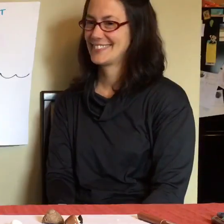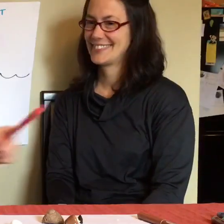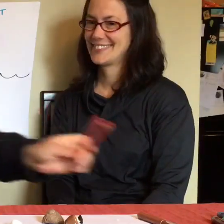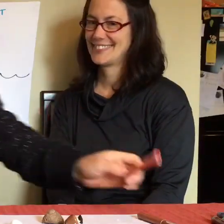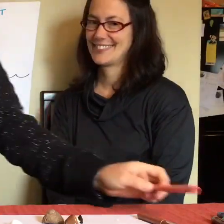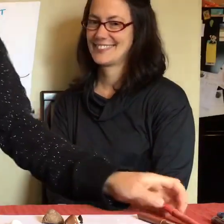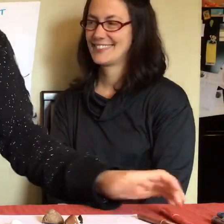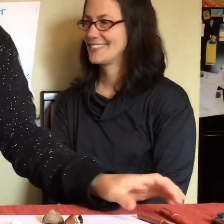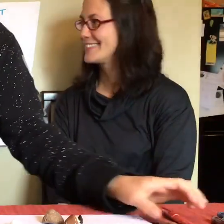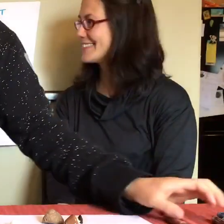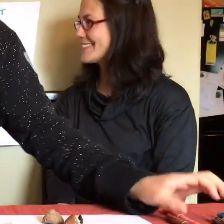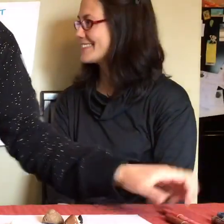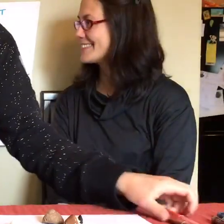Tell me what fact you learned.